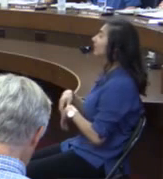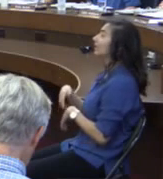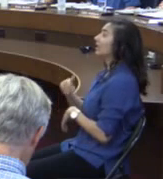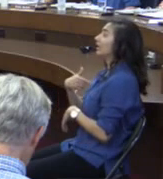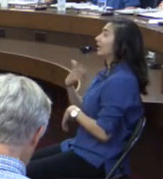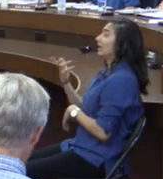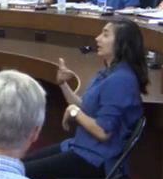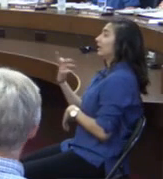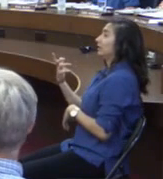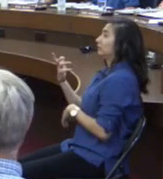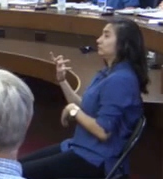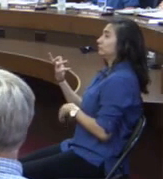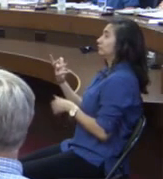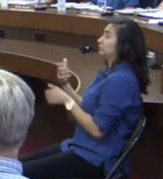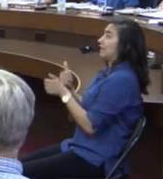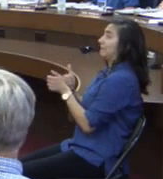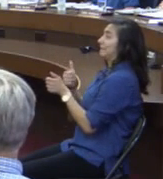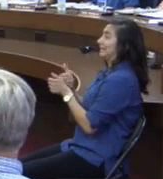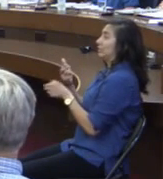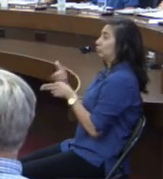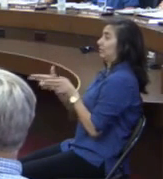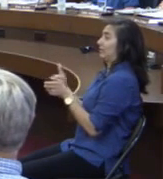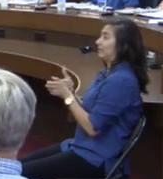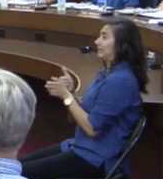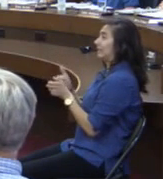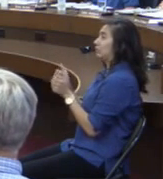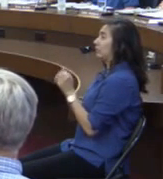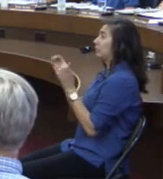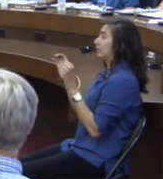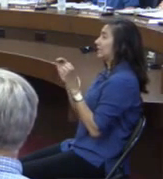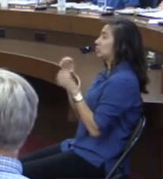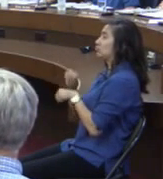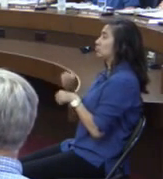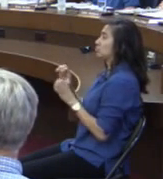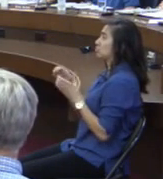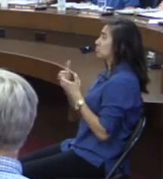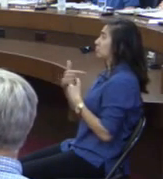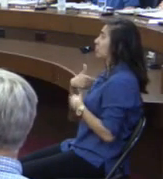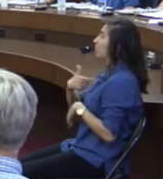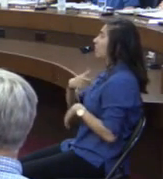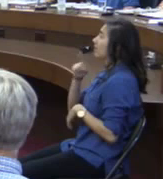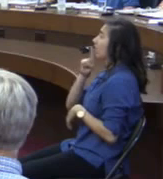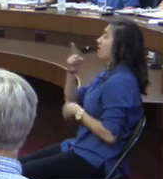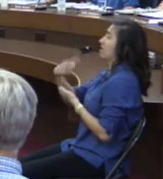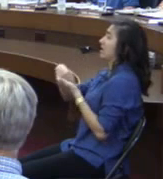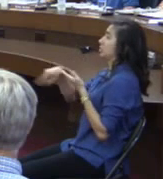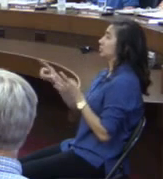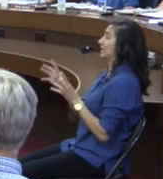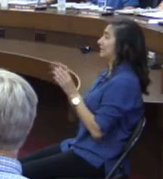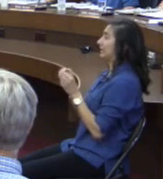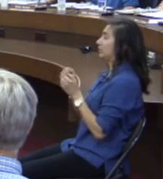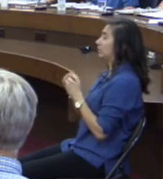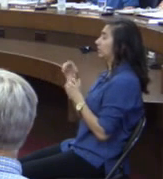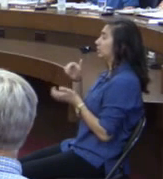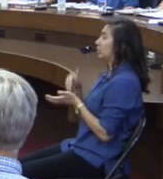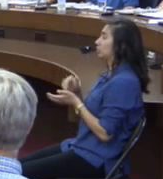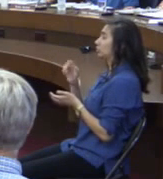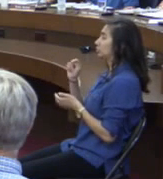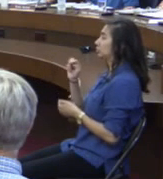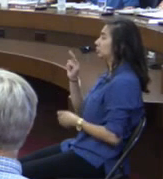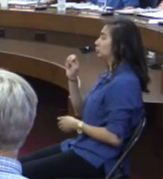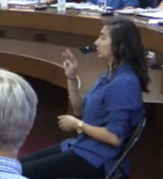I'm just going to give you a quick update on where we are with our accreditation work group. We are meeting next week, Dr. Trimble and